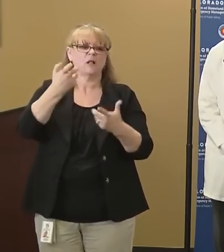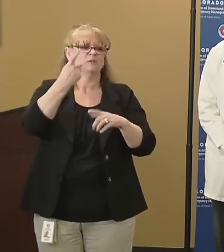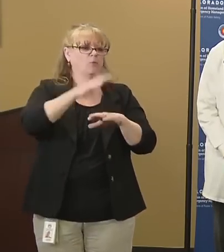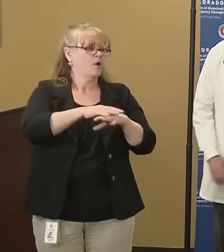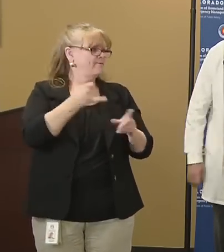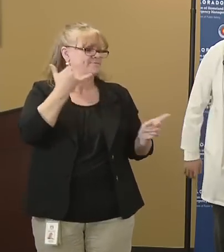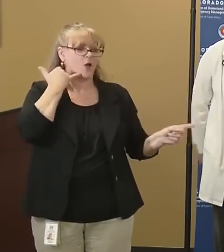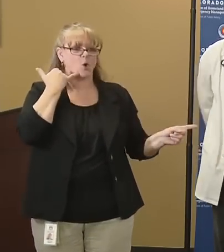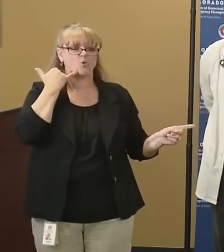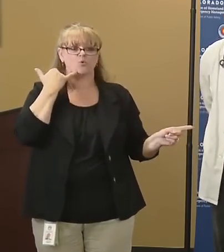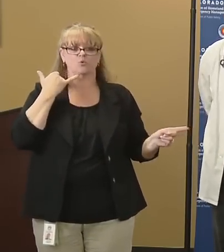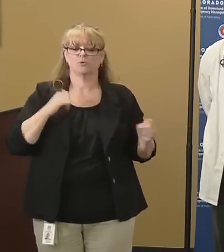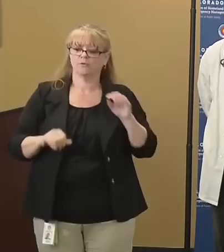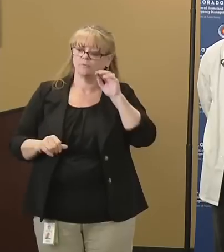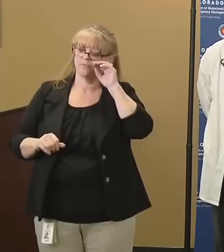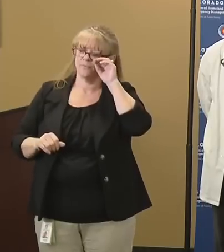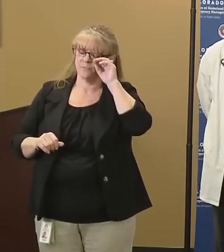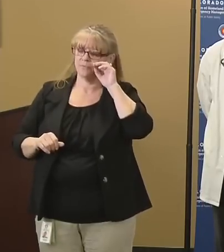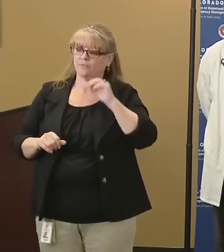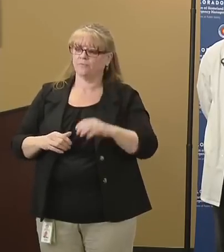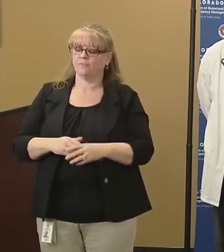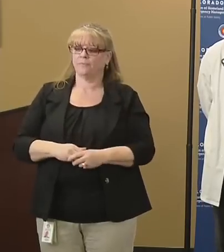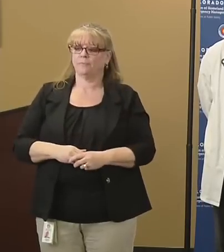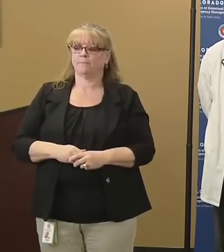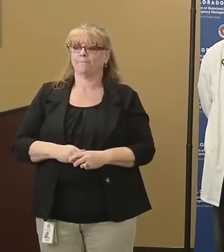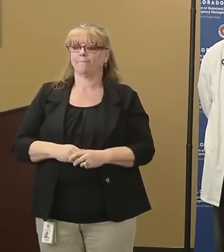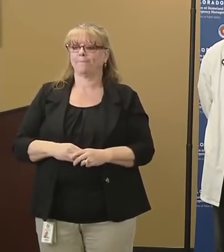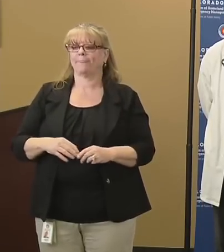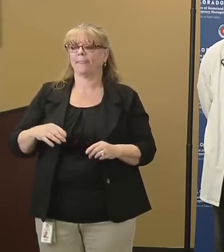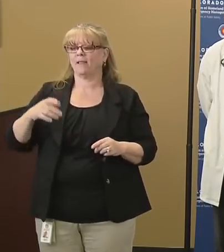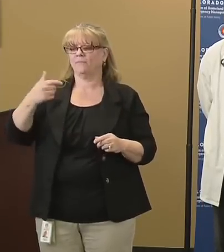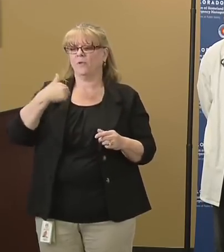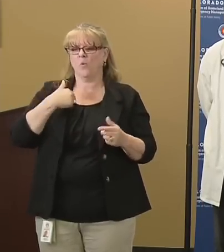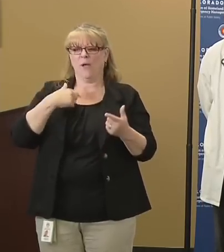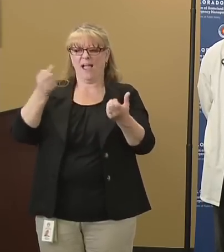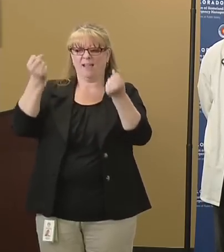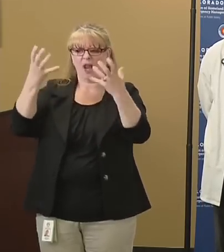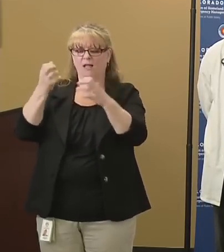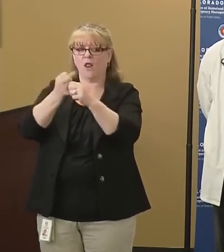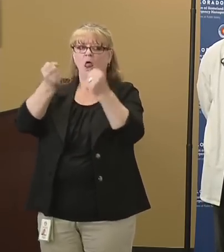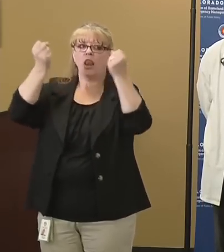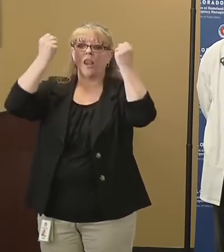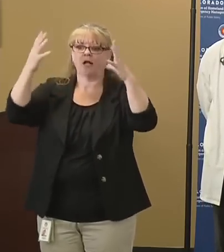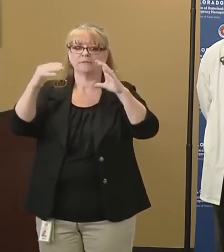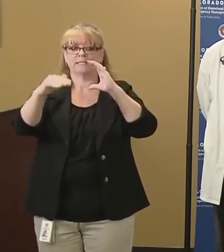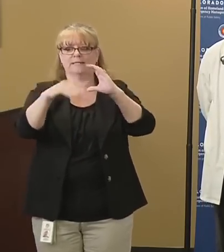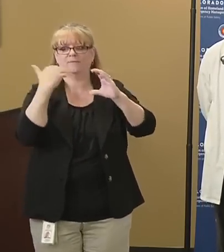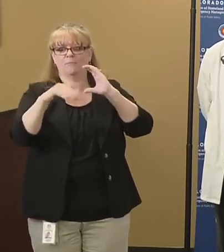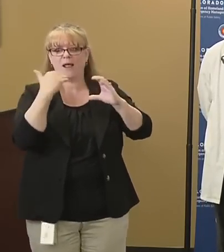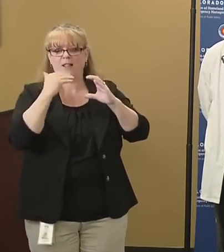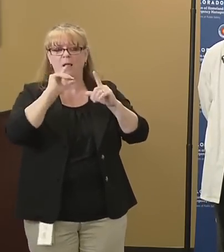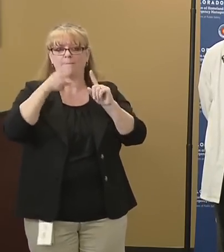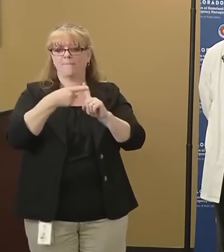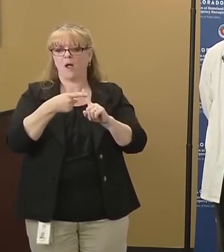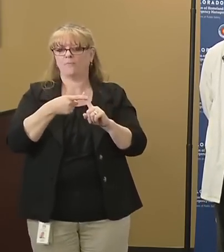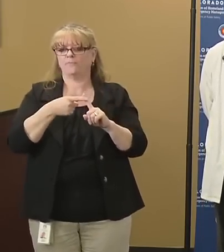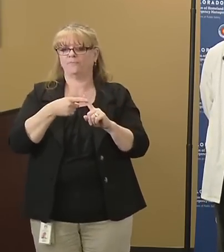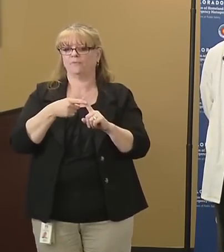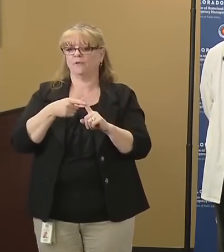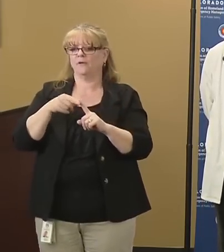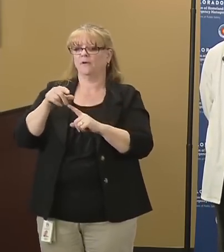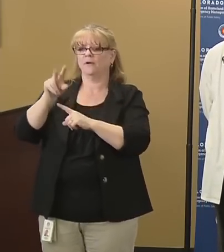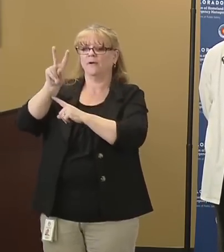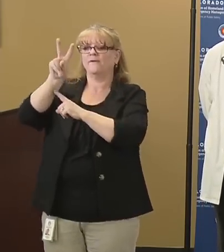Denver 7, we've received a lot of viewer emails and phone calls regarding vaping and the spreading of germs. Has your office